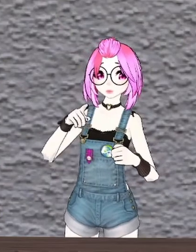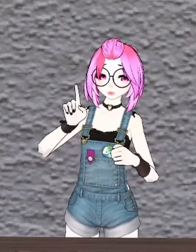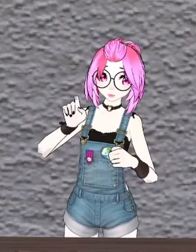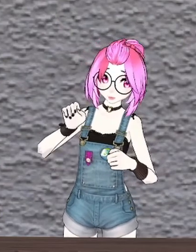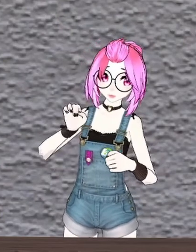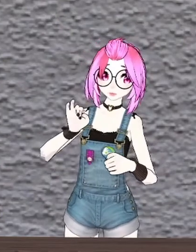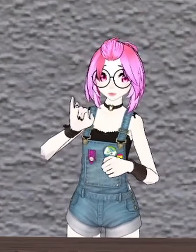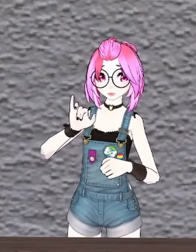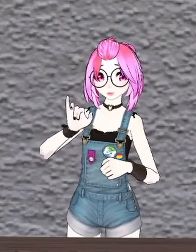is,